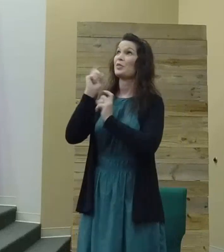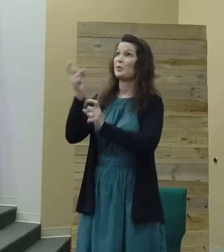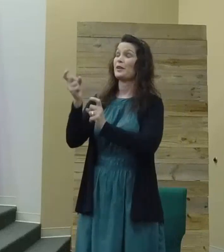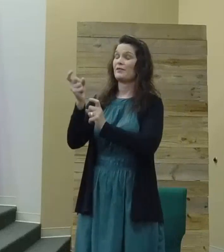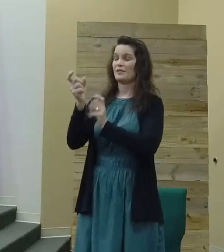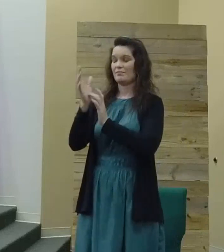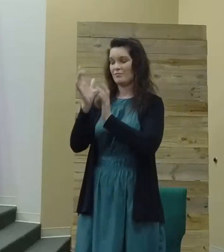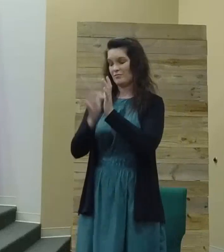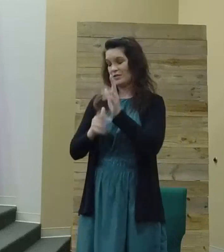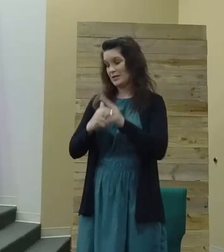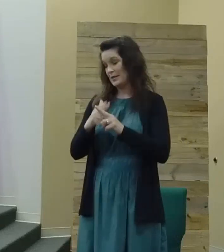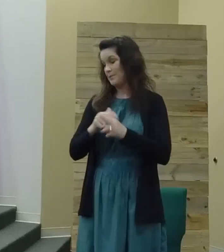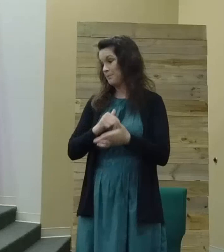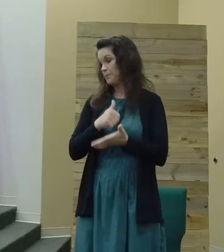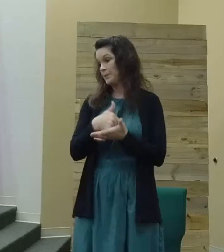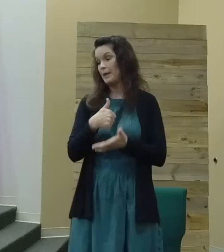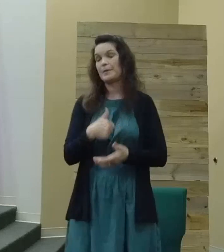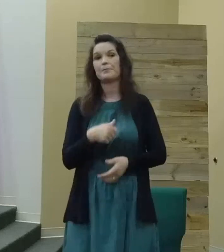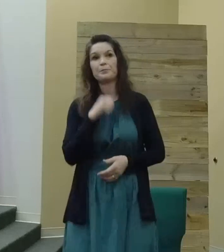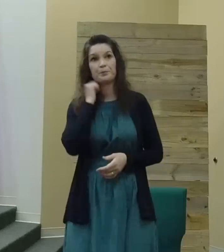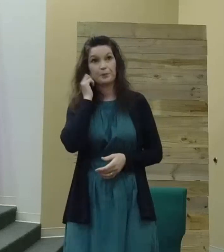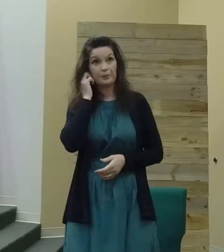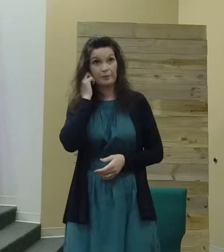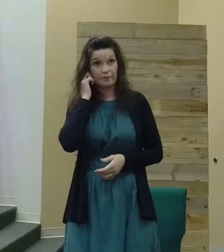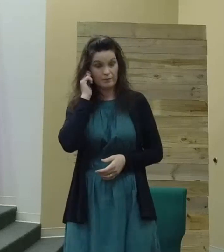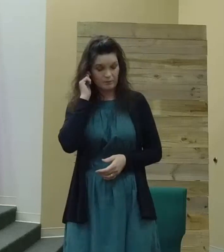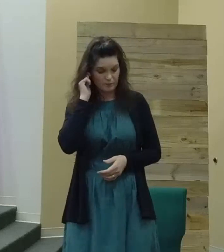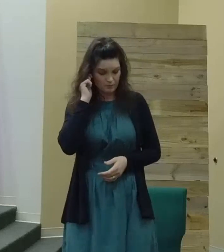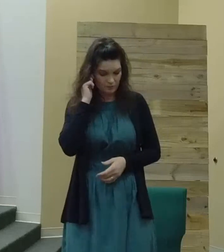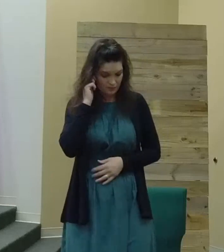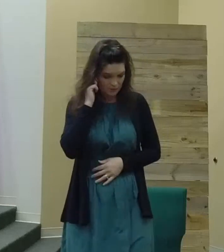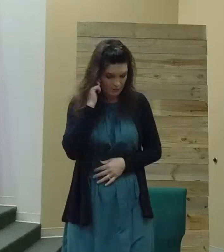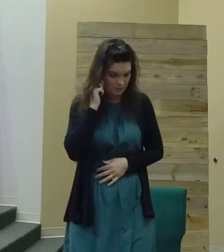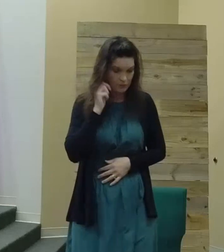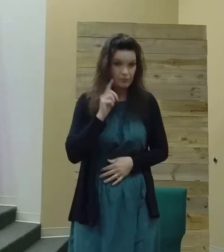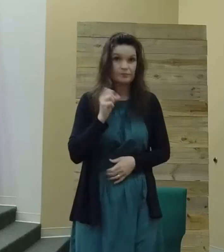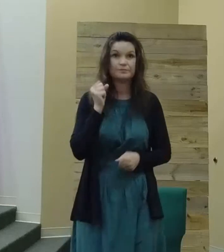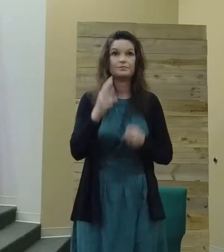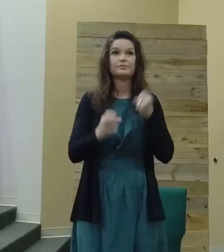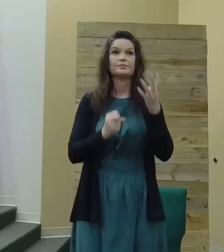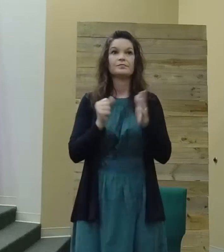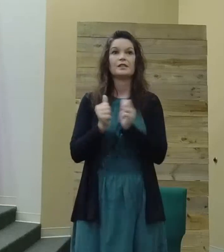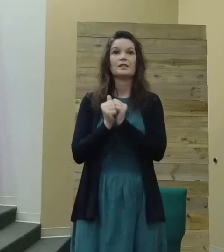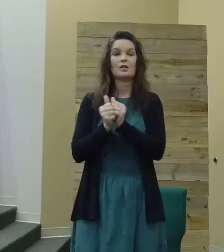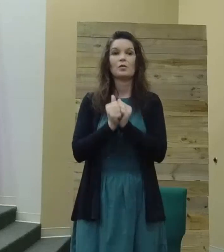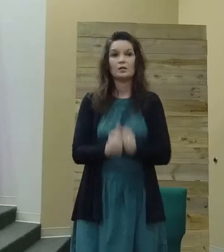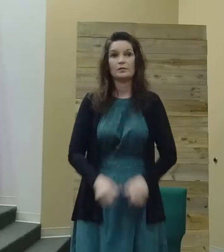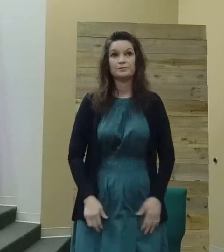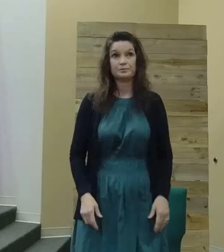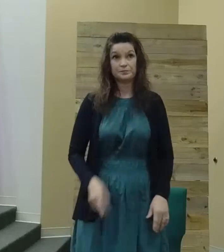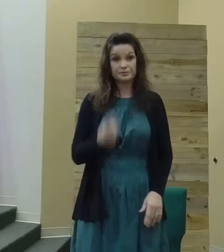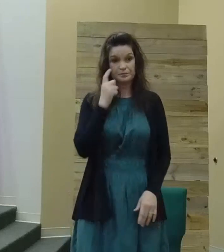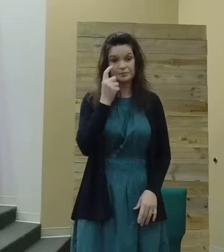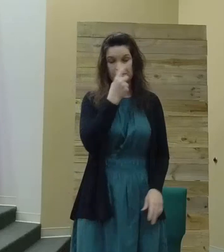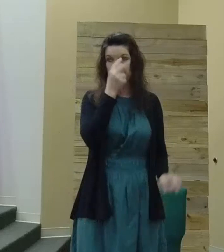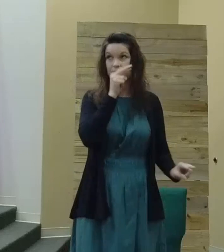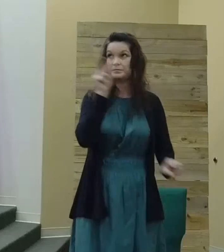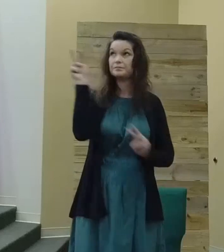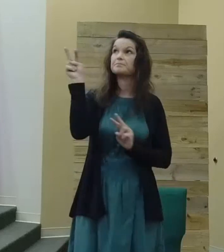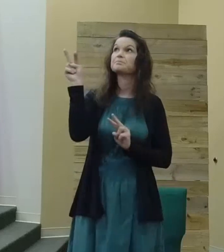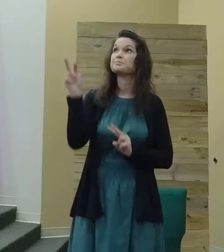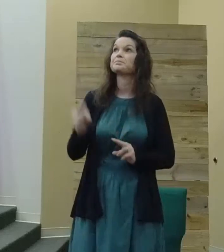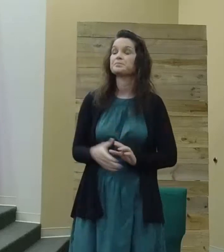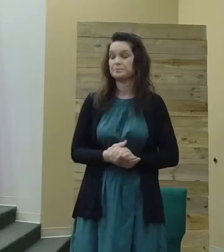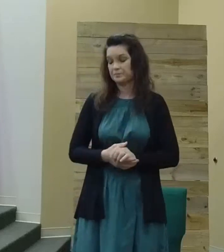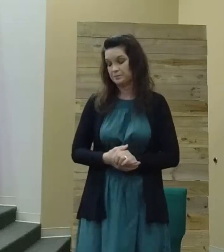giving. It's in Christ's name I pray. Amen. Amen. Let's sing this song together. Turn your eyes